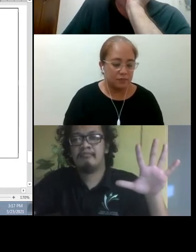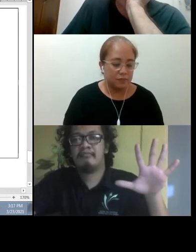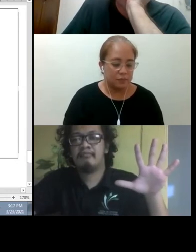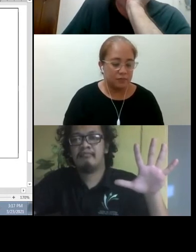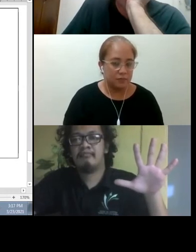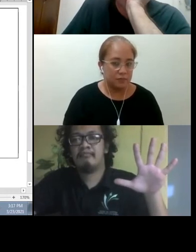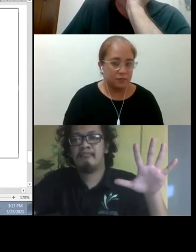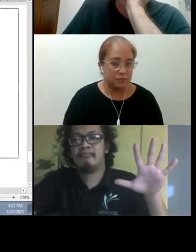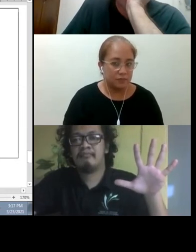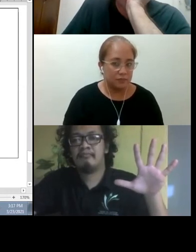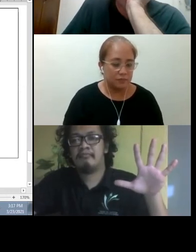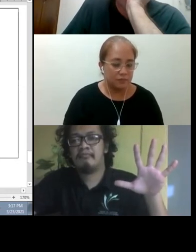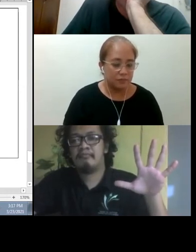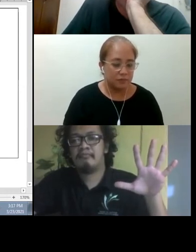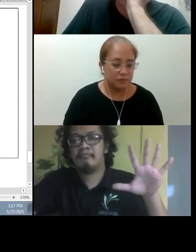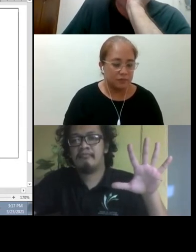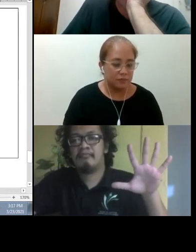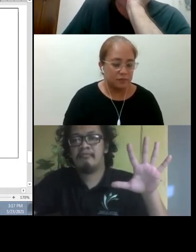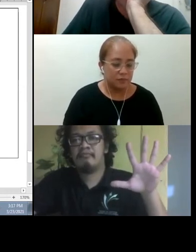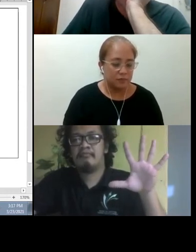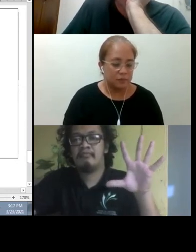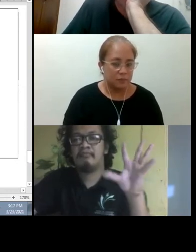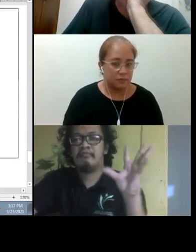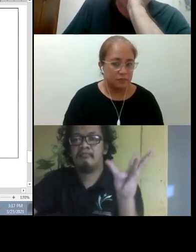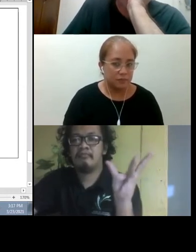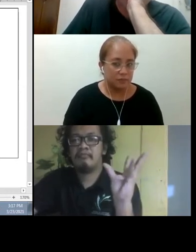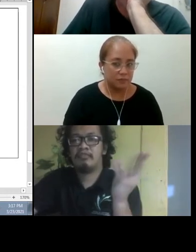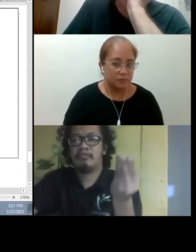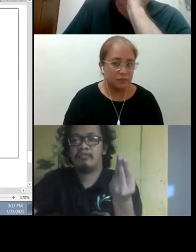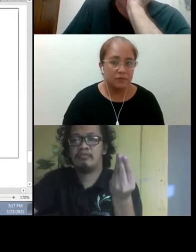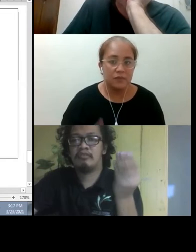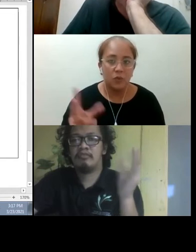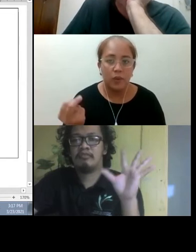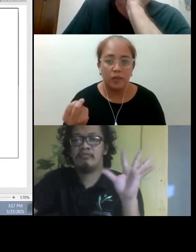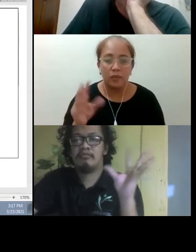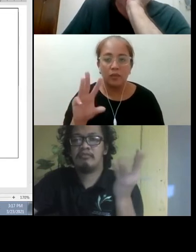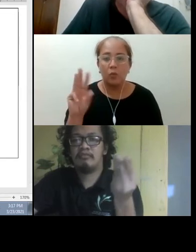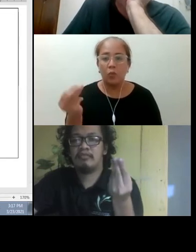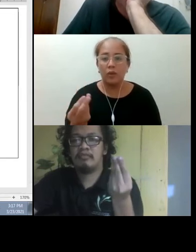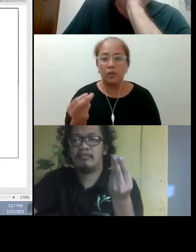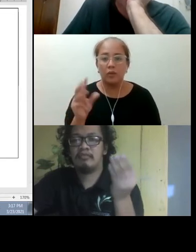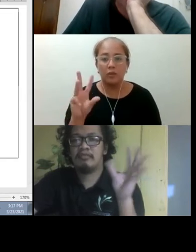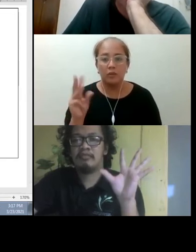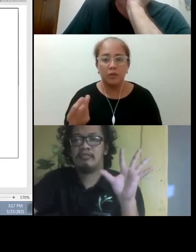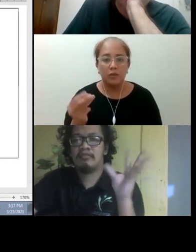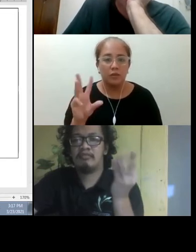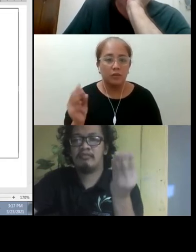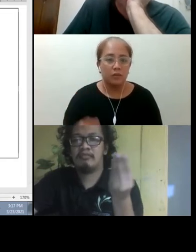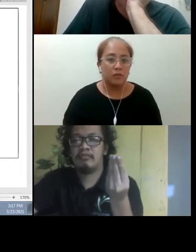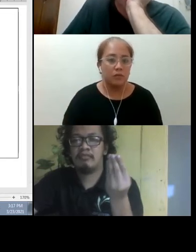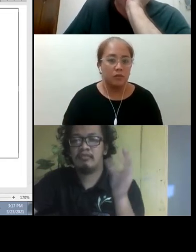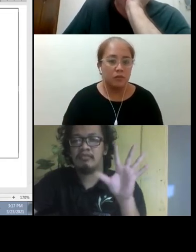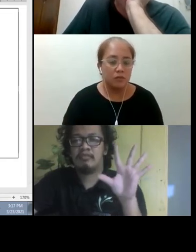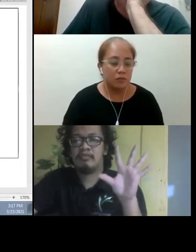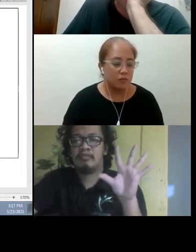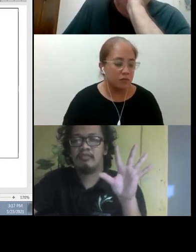We have 4, 5, and When. Okay. when. Well,